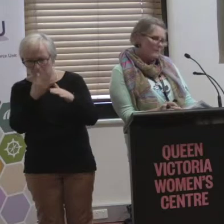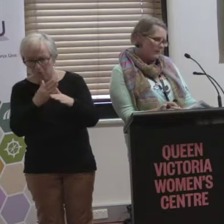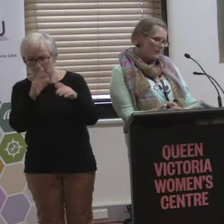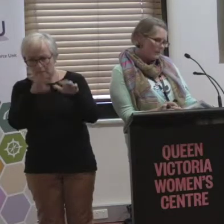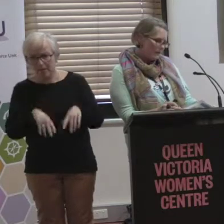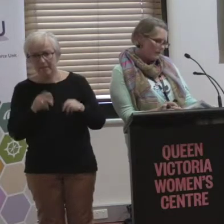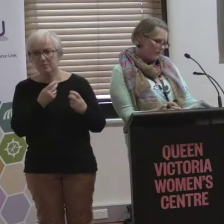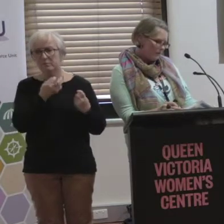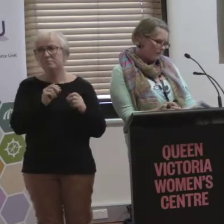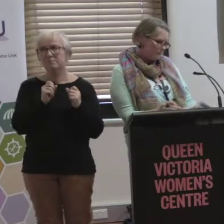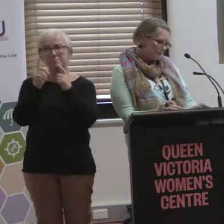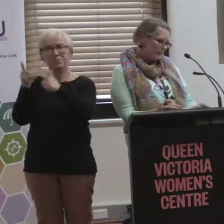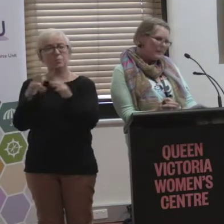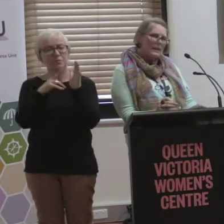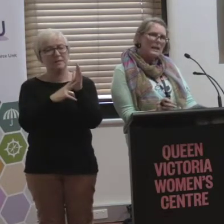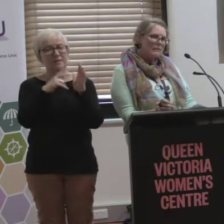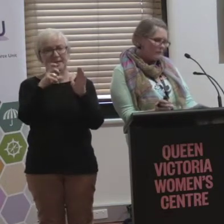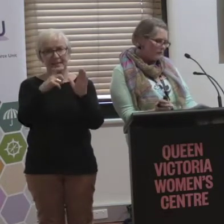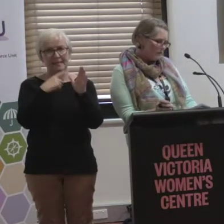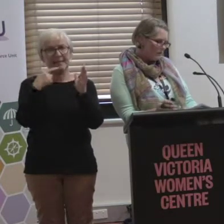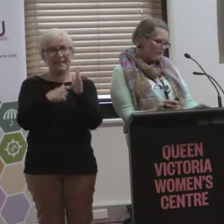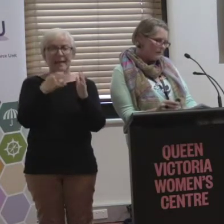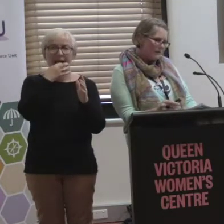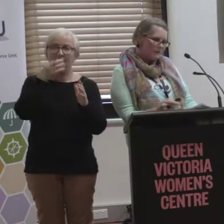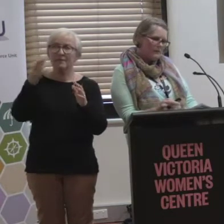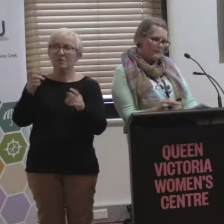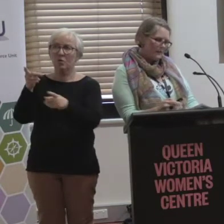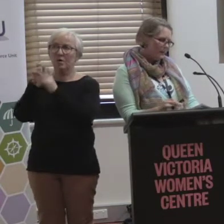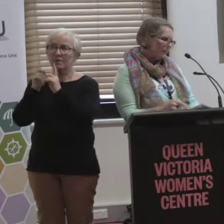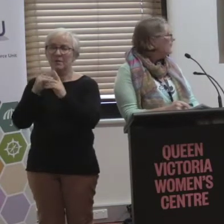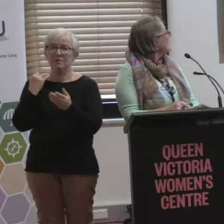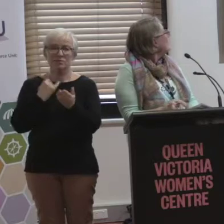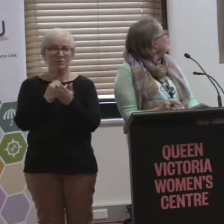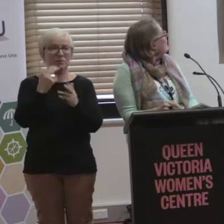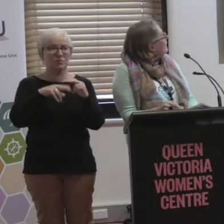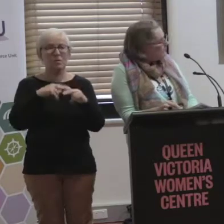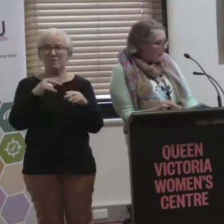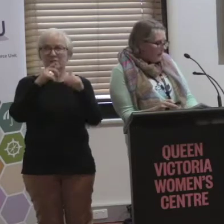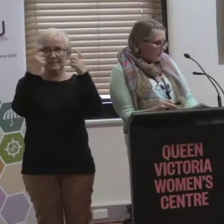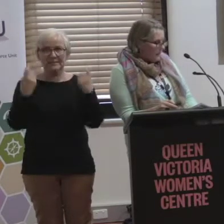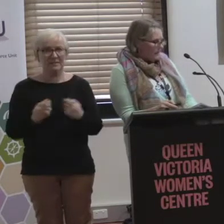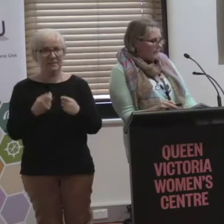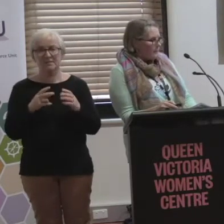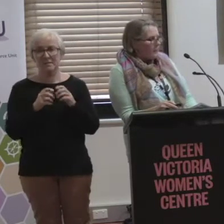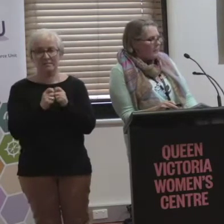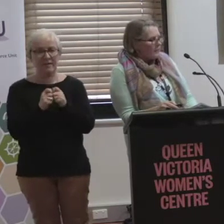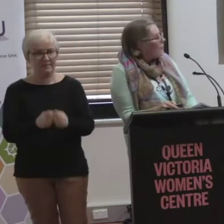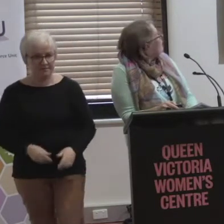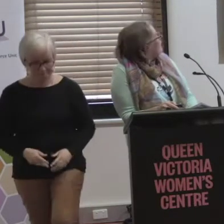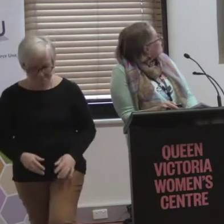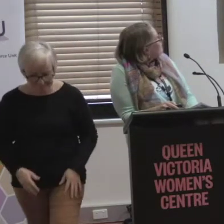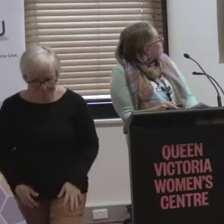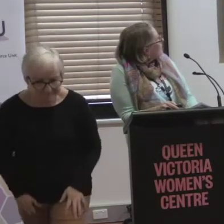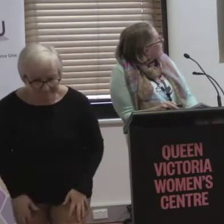for them to seek advice from. And again, refusal of treatment certificates are valid. The next step, so if there's